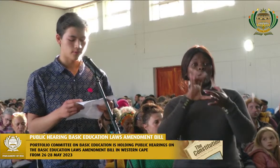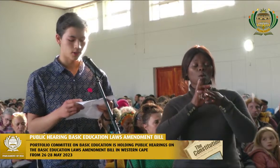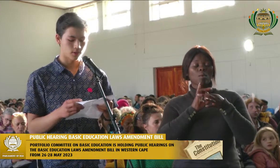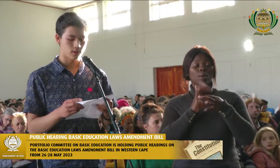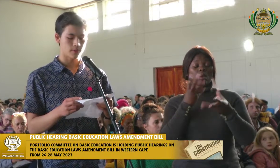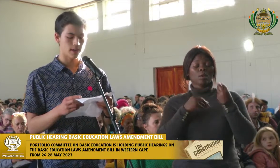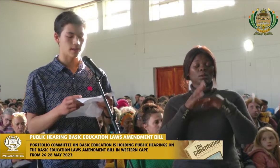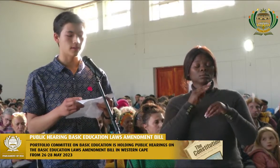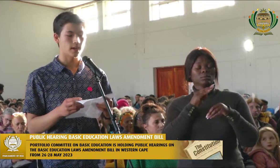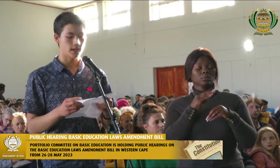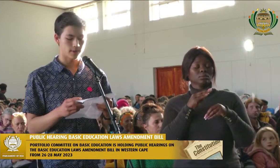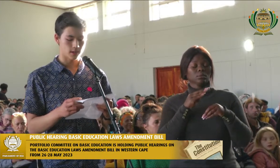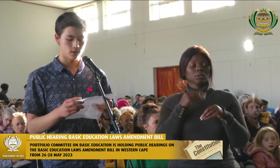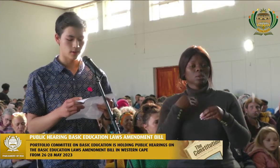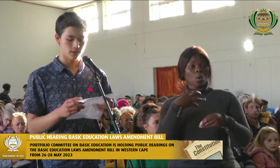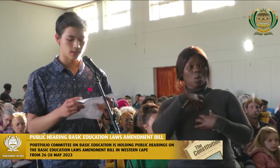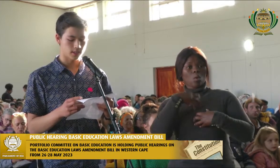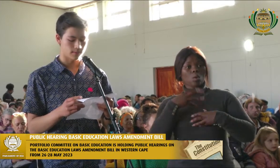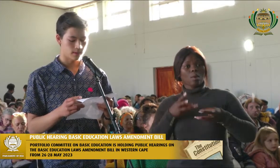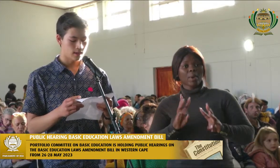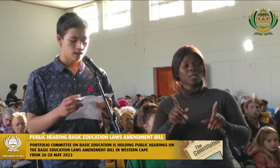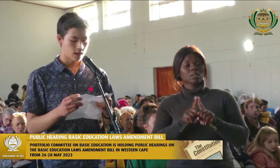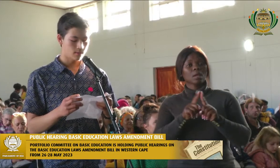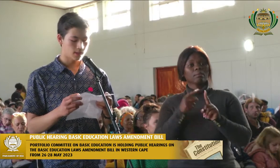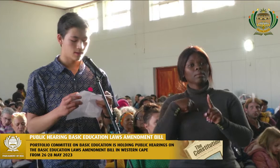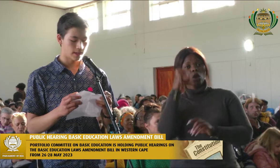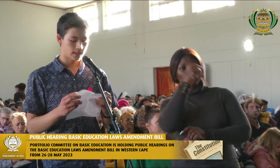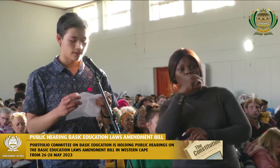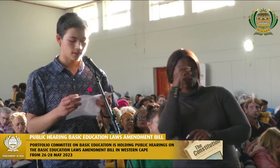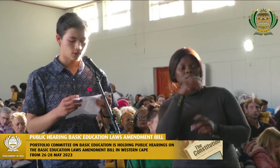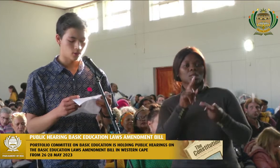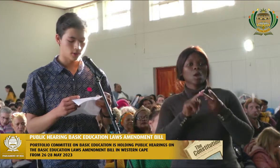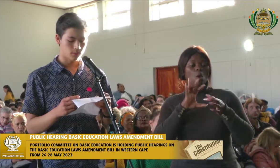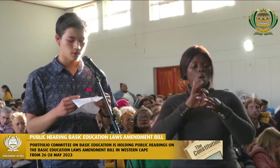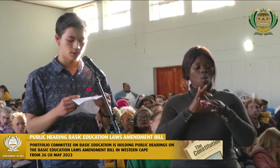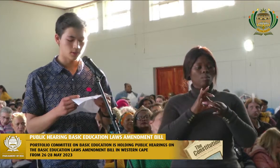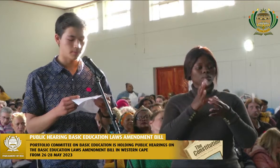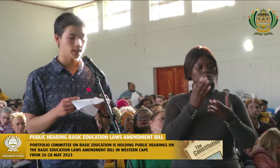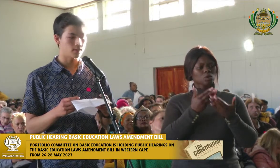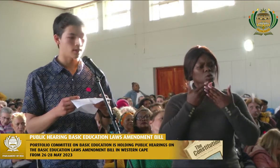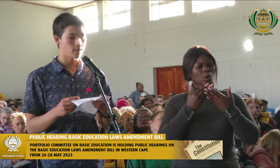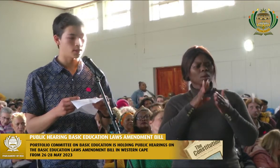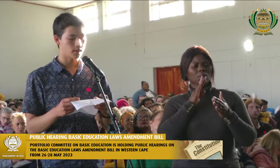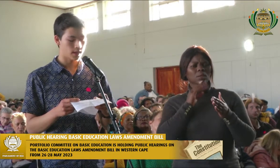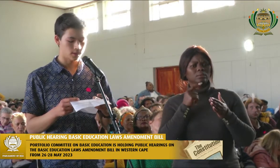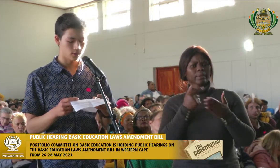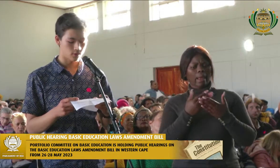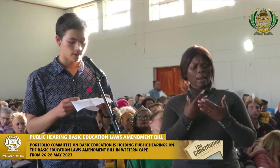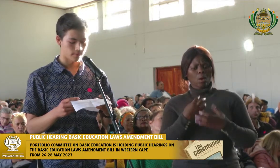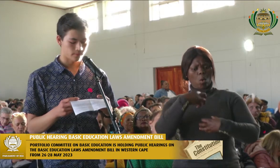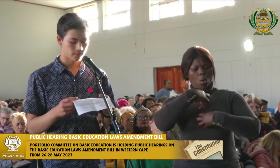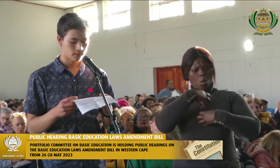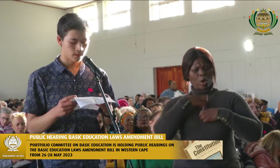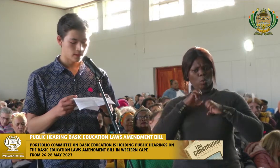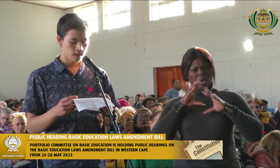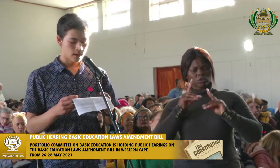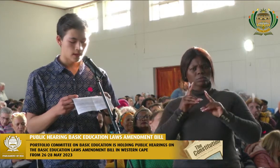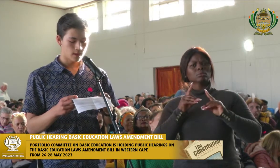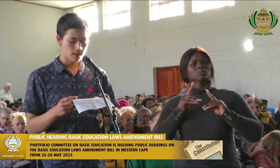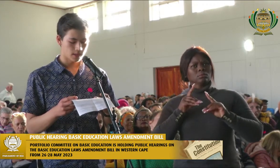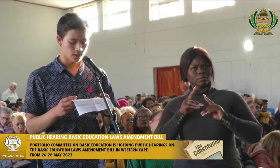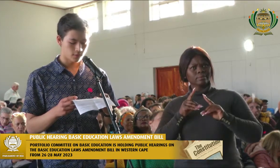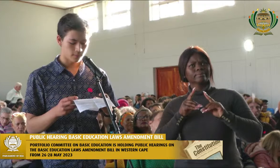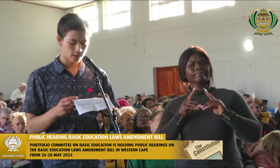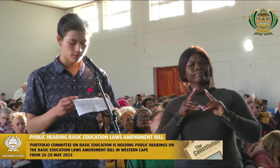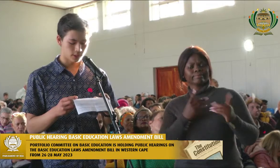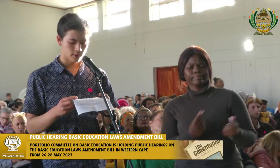learn and discover at your own pace, guided by curiosity. Homeschooling encourages children to march to the beat of their own educational drum.